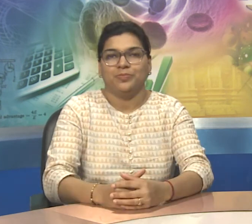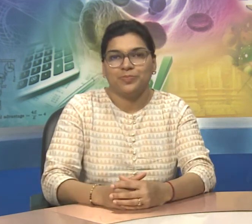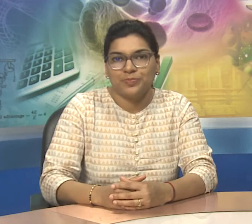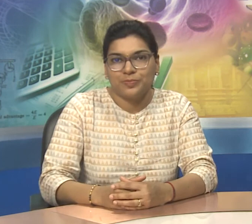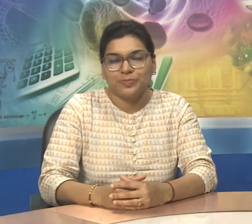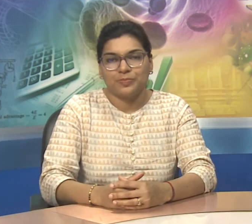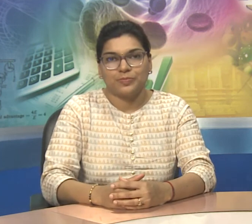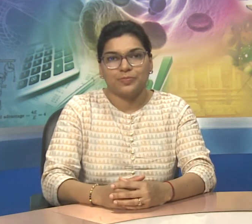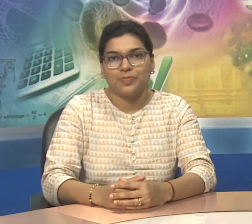law.